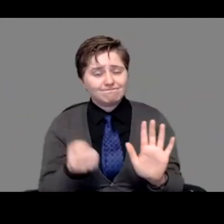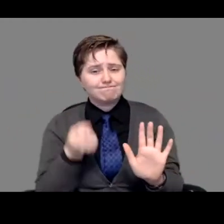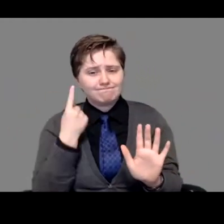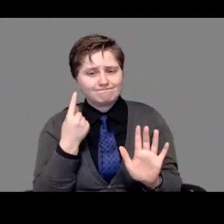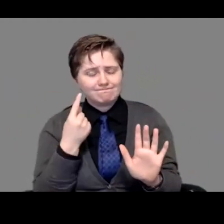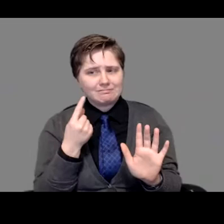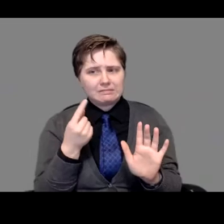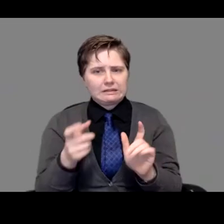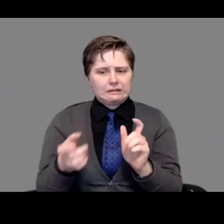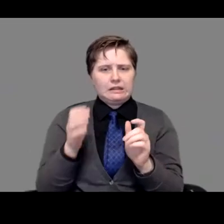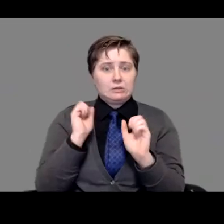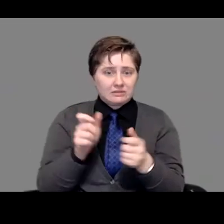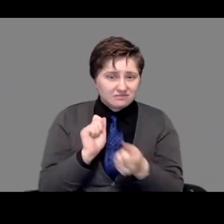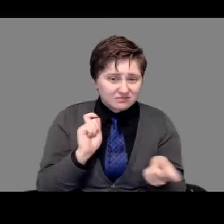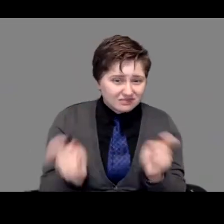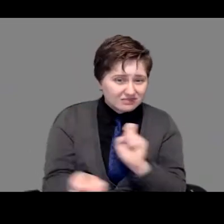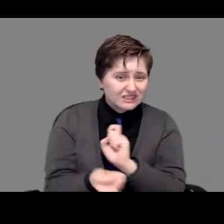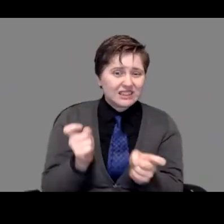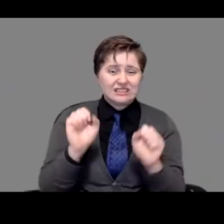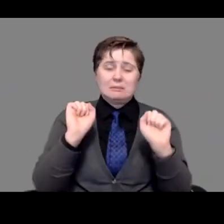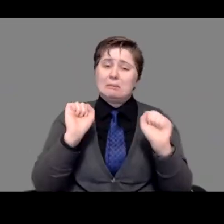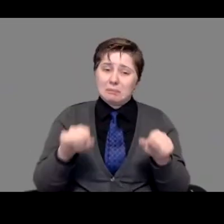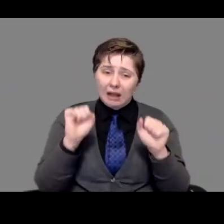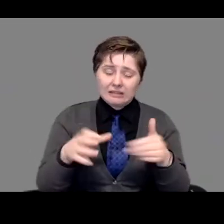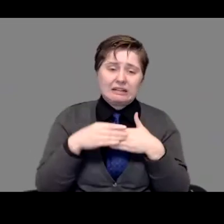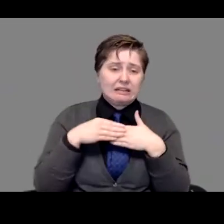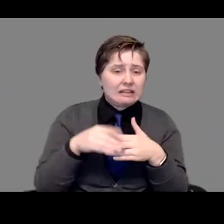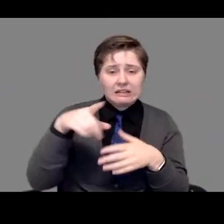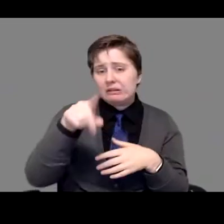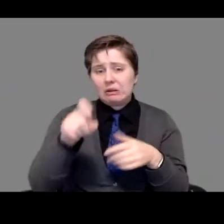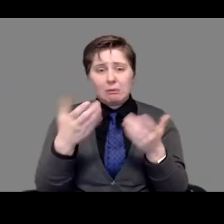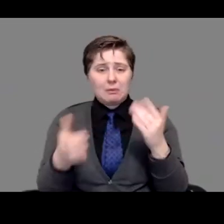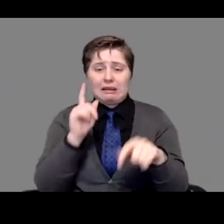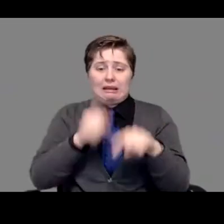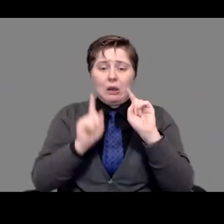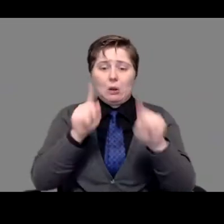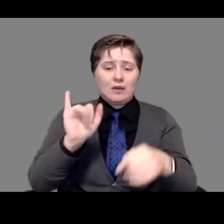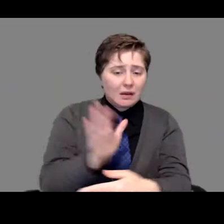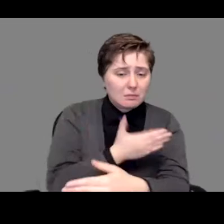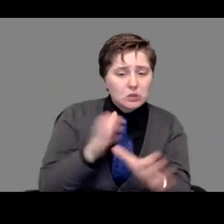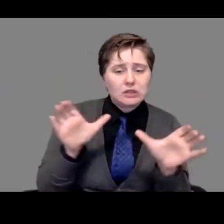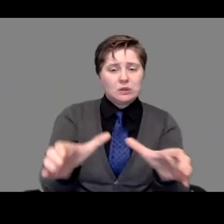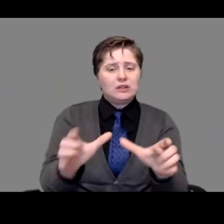adaptive future, that things may change and that you may not be able to go to that concert, but you should